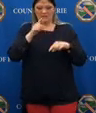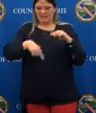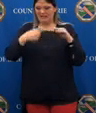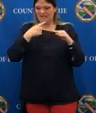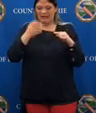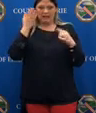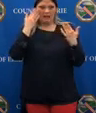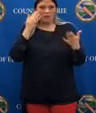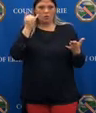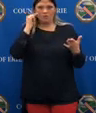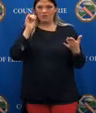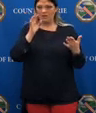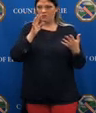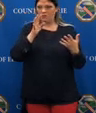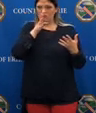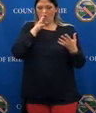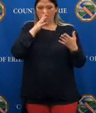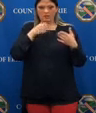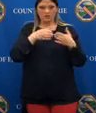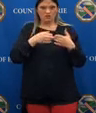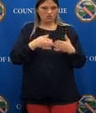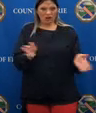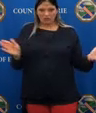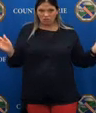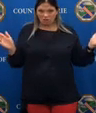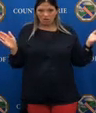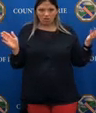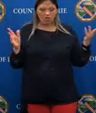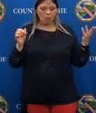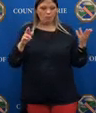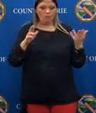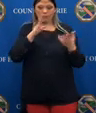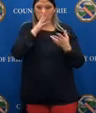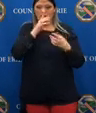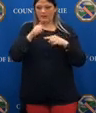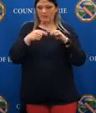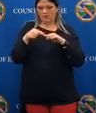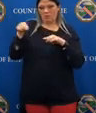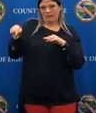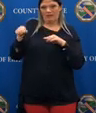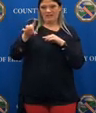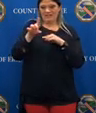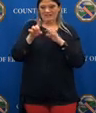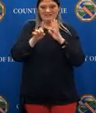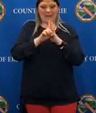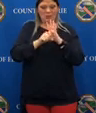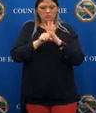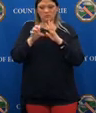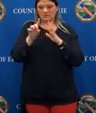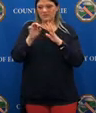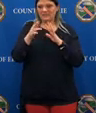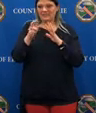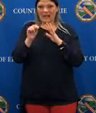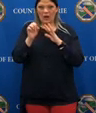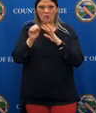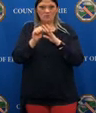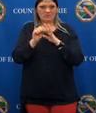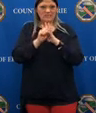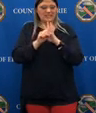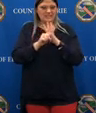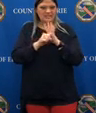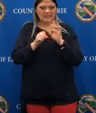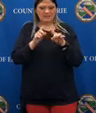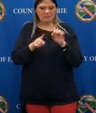don't know if he was talking about in general. I don't know if he was talking about just downstate. I can't say, other than we